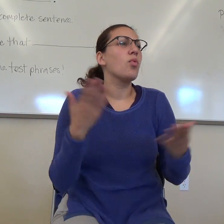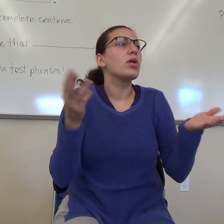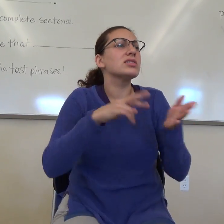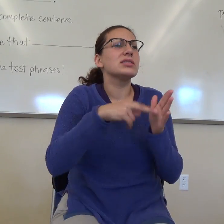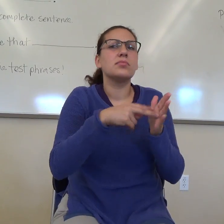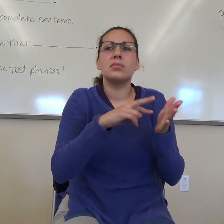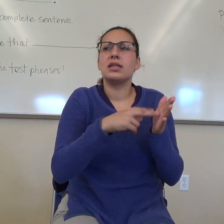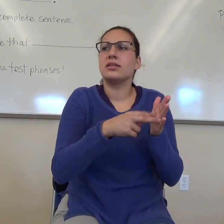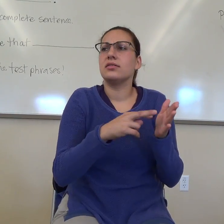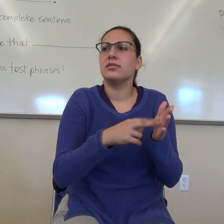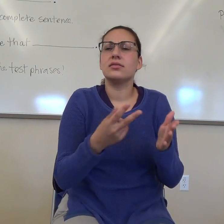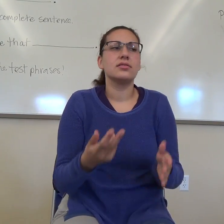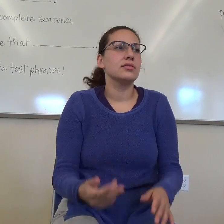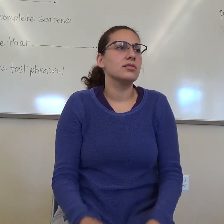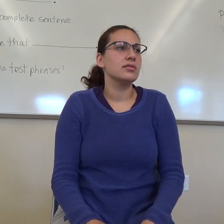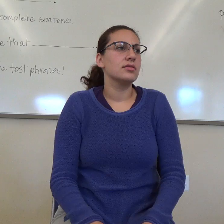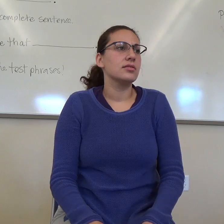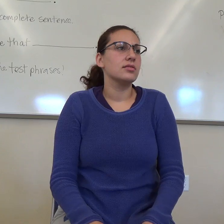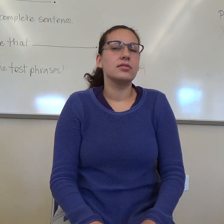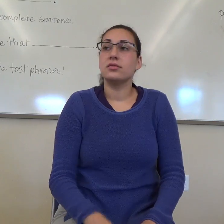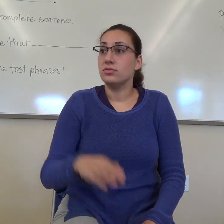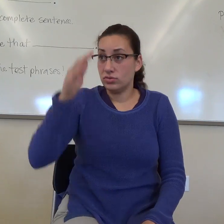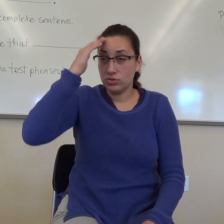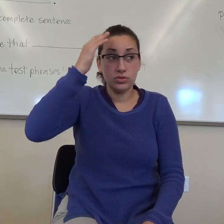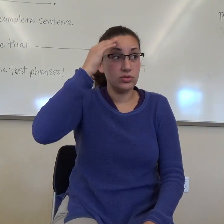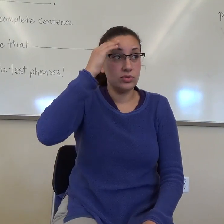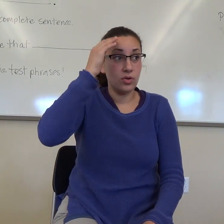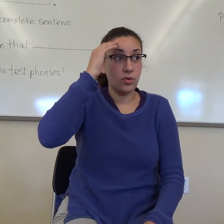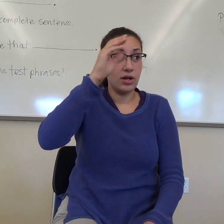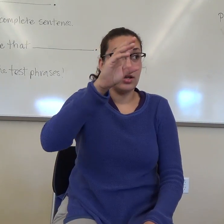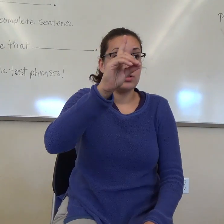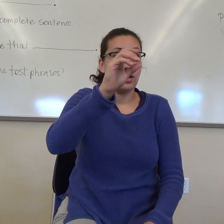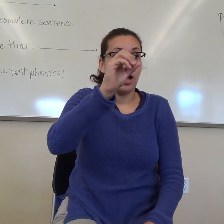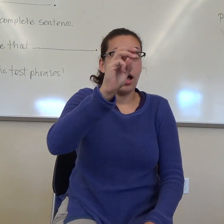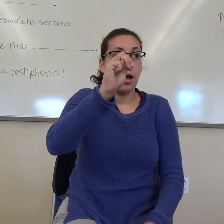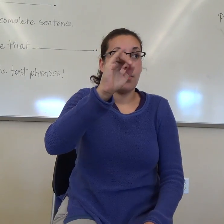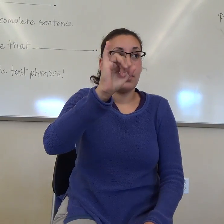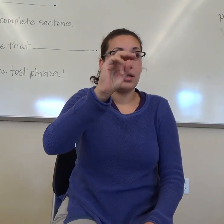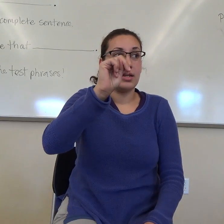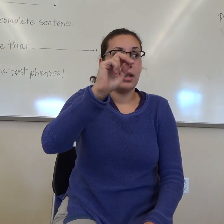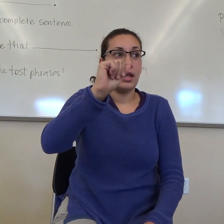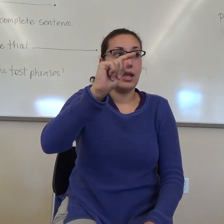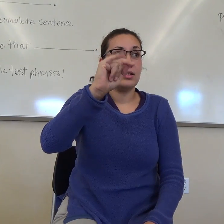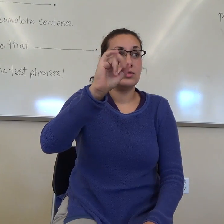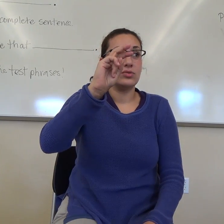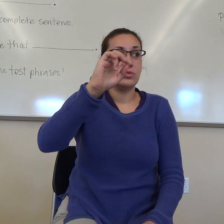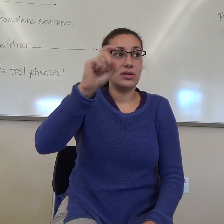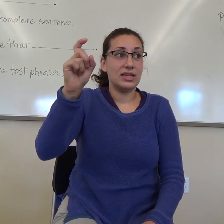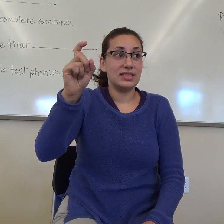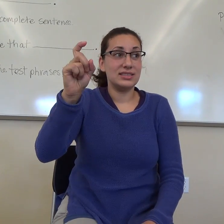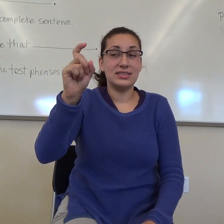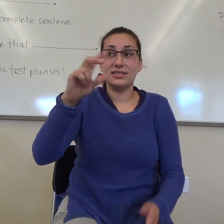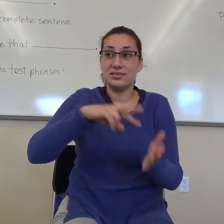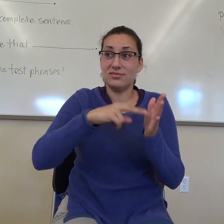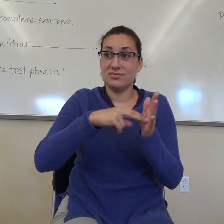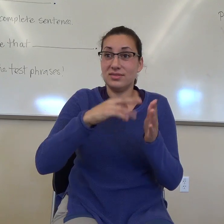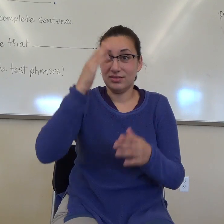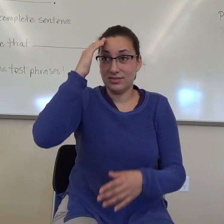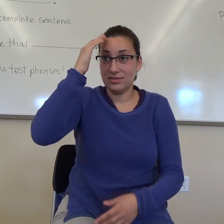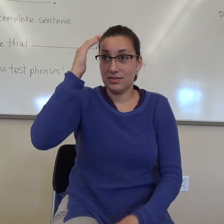do? Anybody know what a dominatrix is? You've probably heard that word. What do you do when you